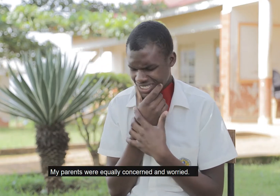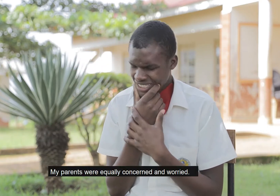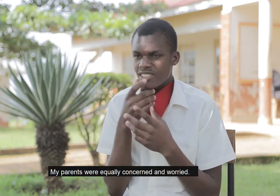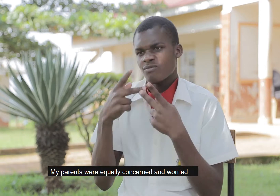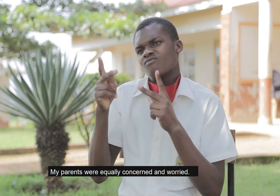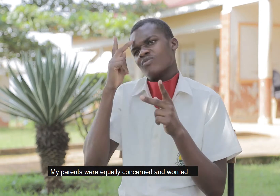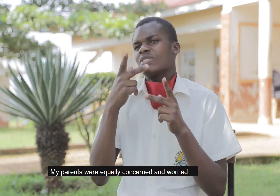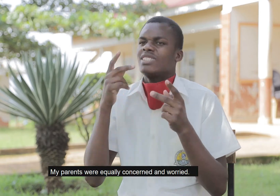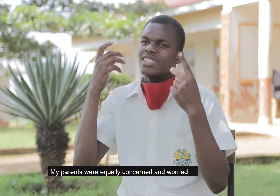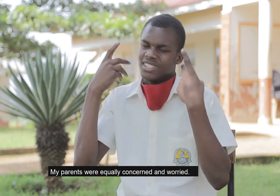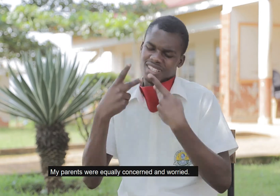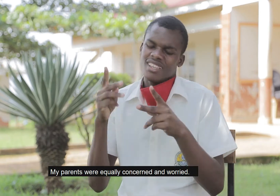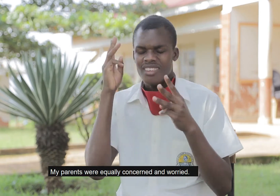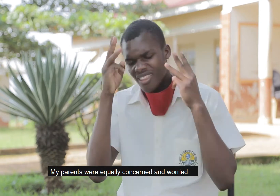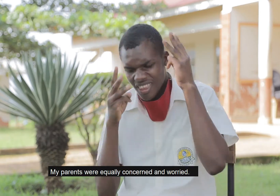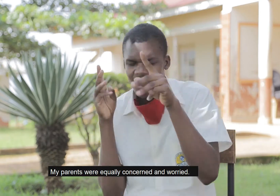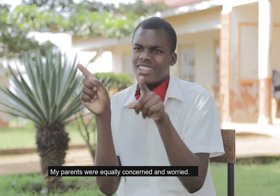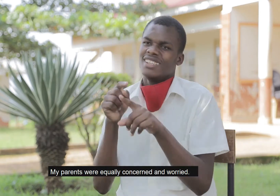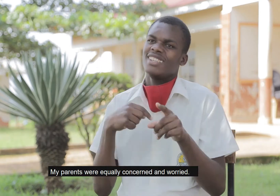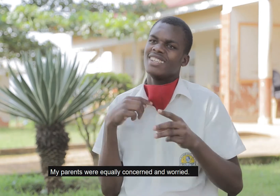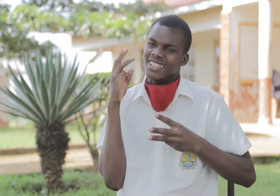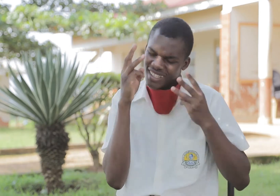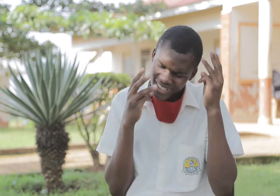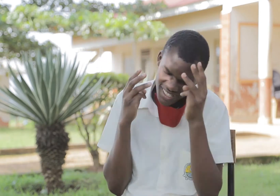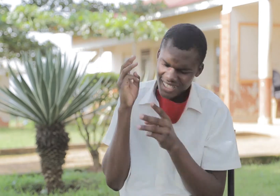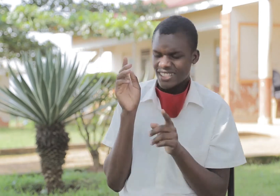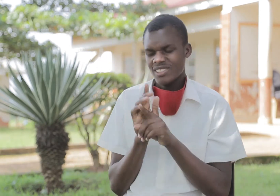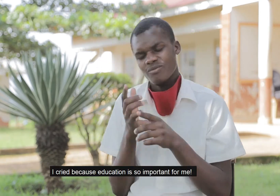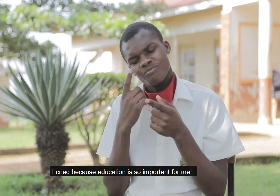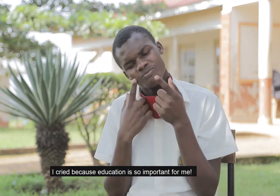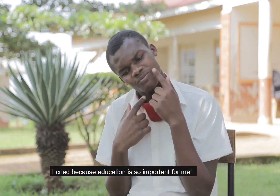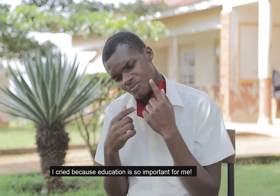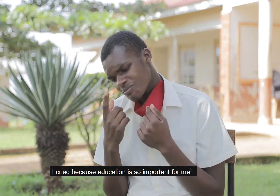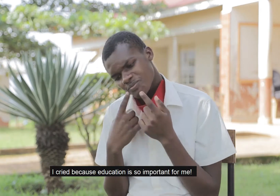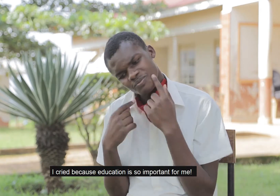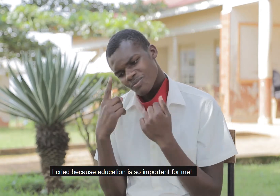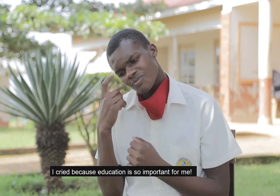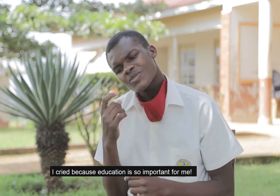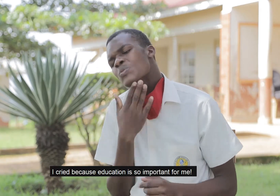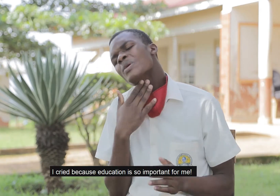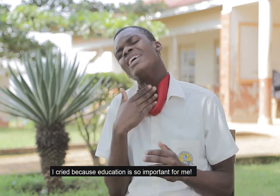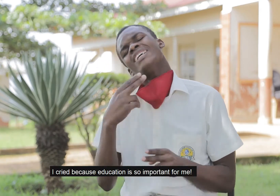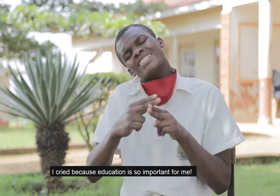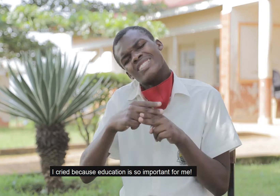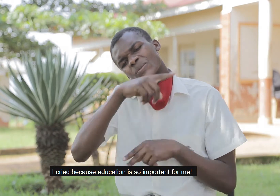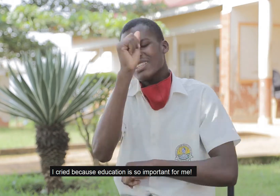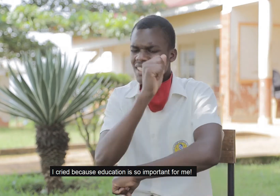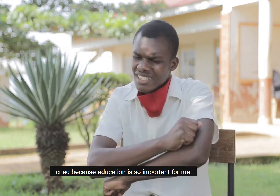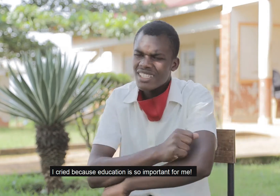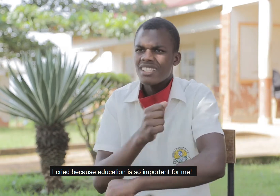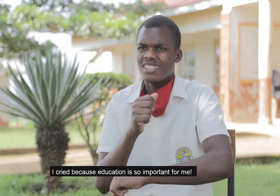My parents were equally concerned and worried. I cried because education is so important for